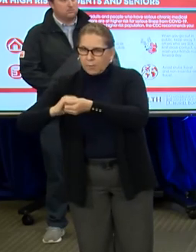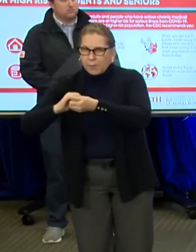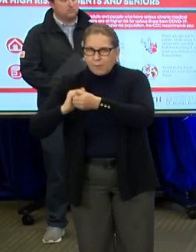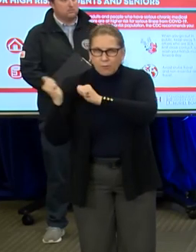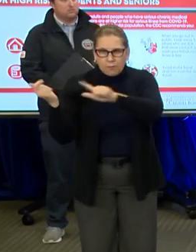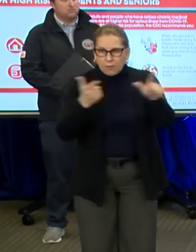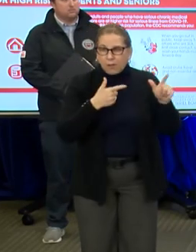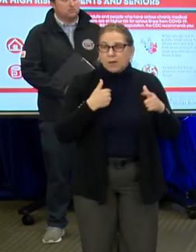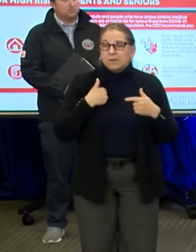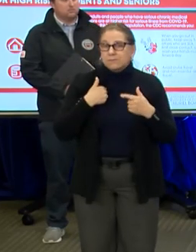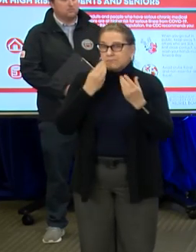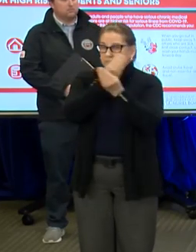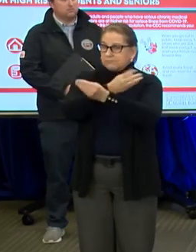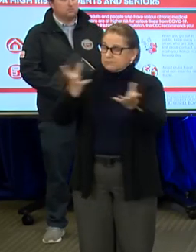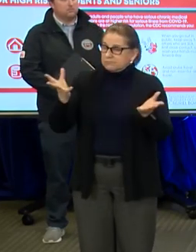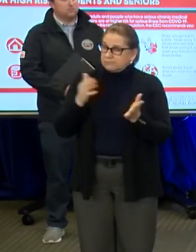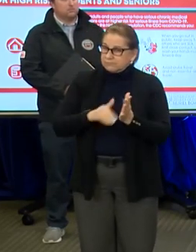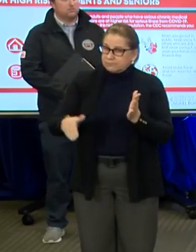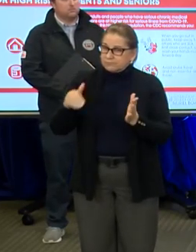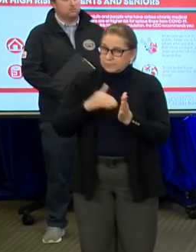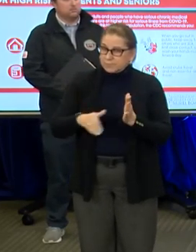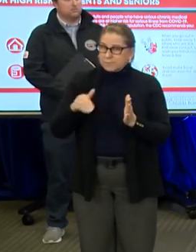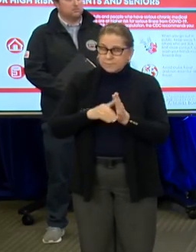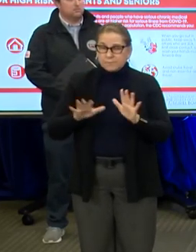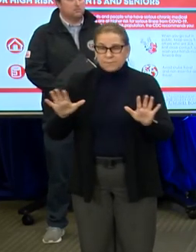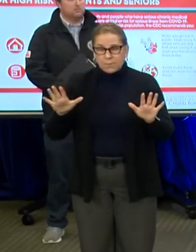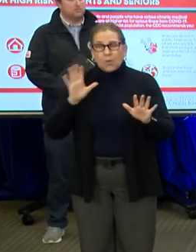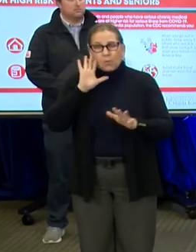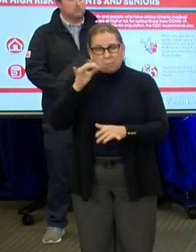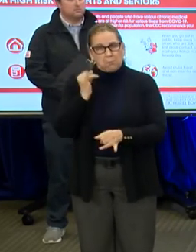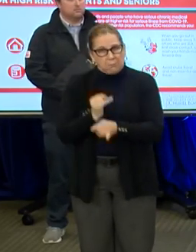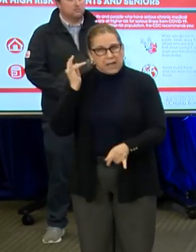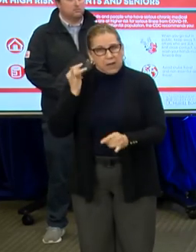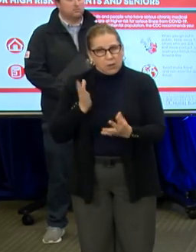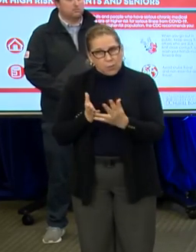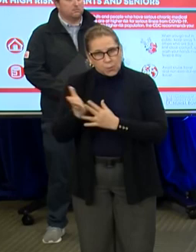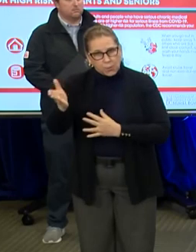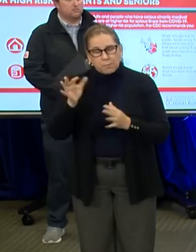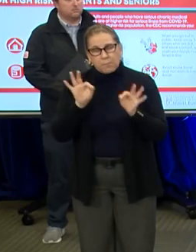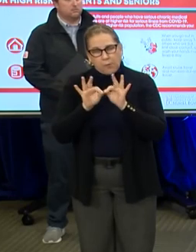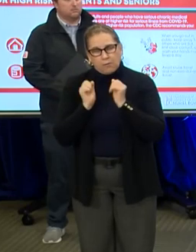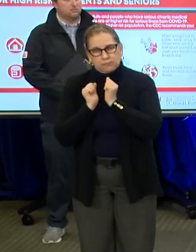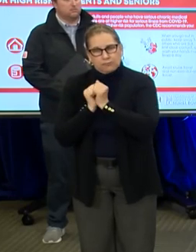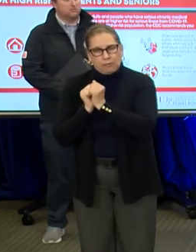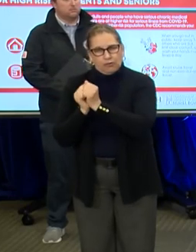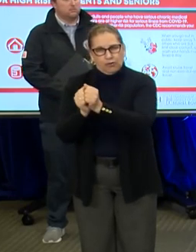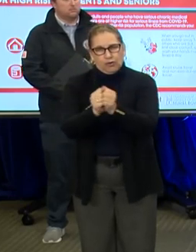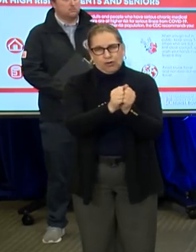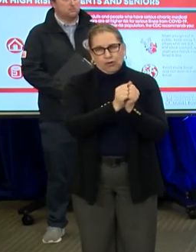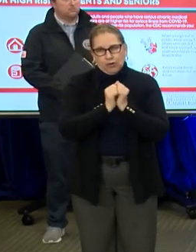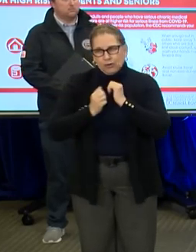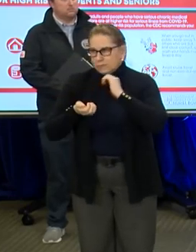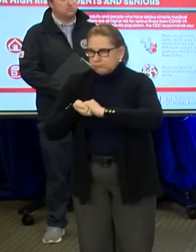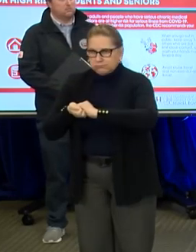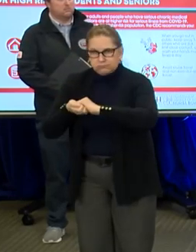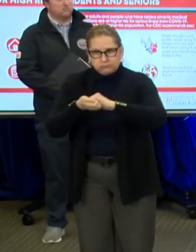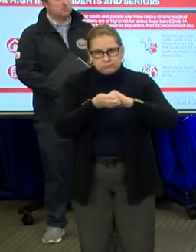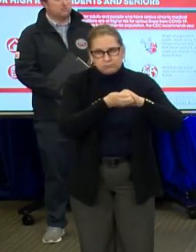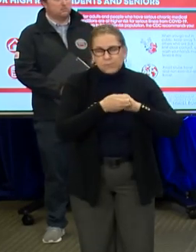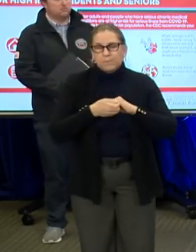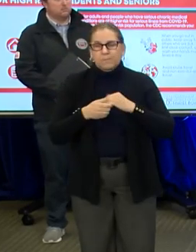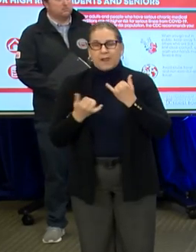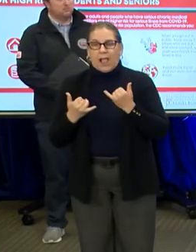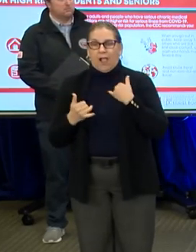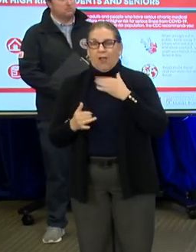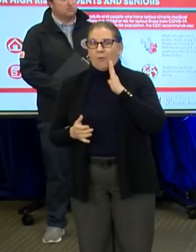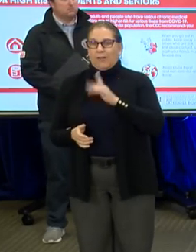that's for our community and our entire country. So with that, I want to turn to Dr. Nesbitt, followed by